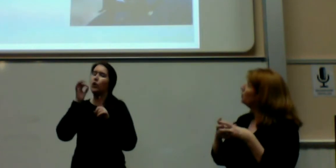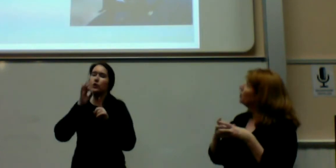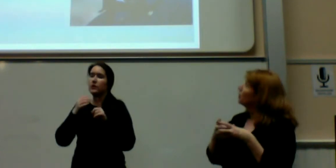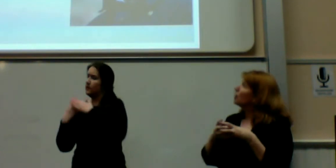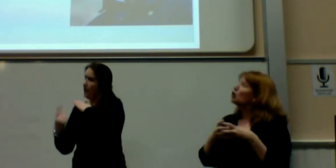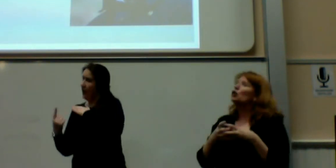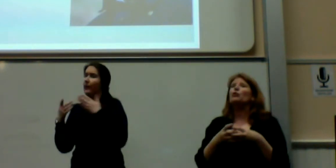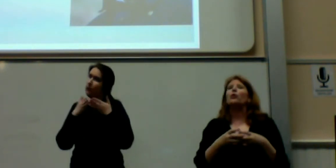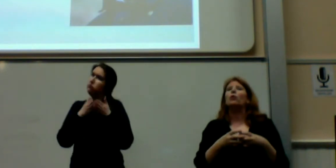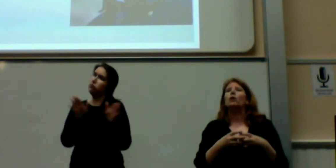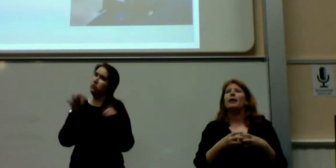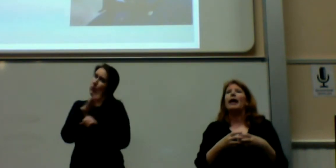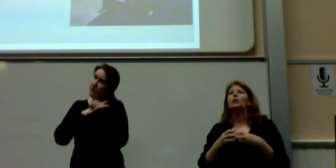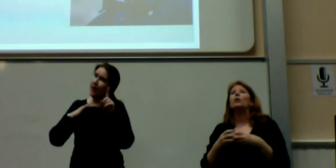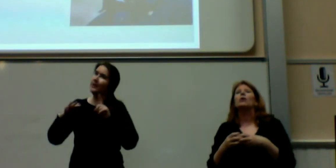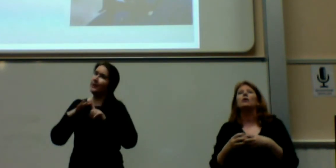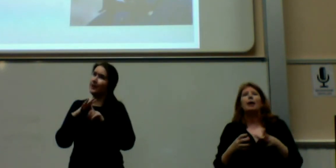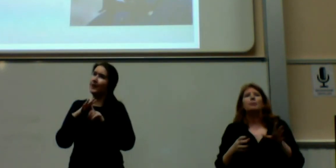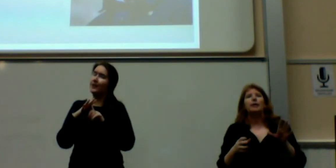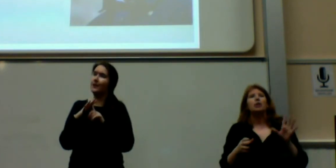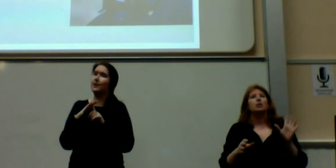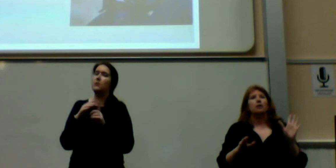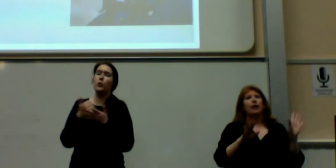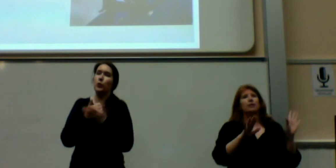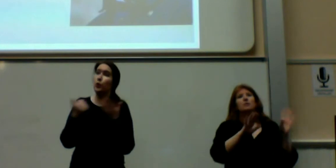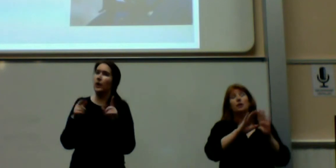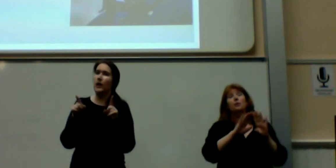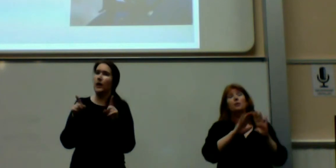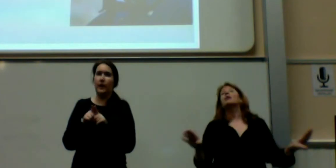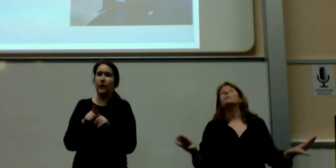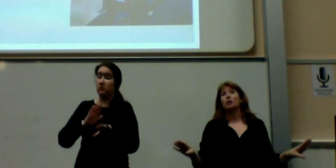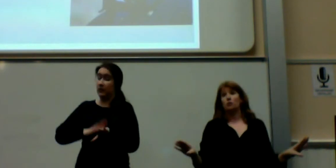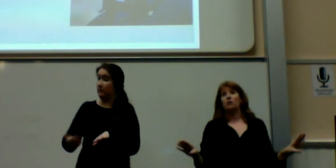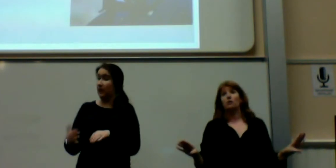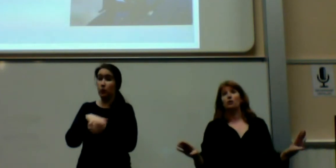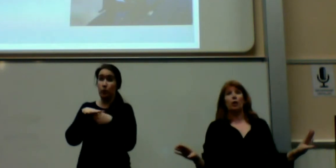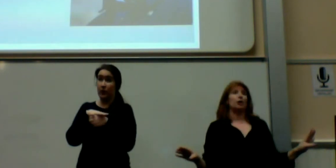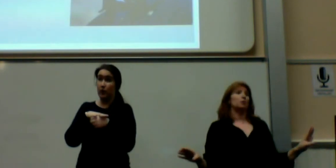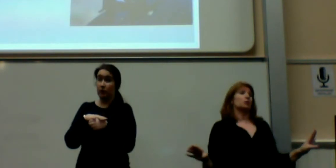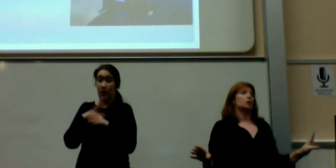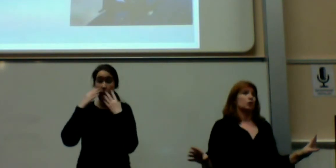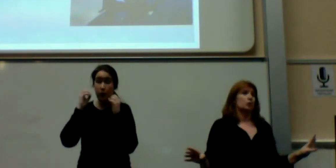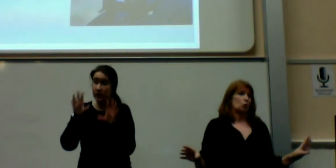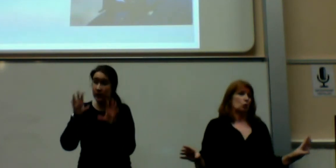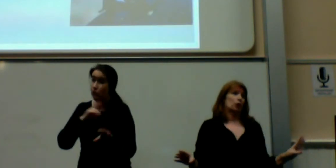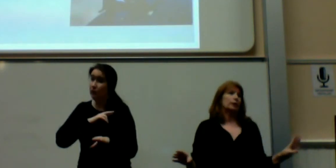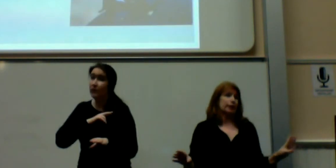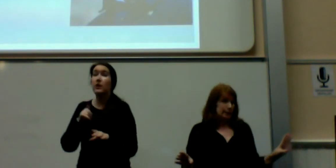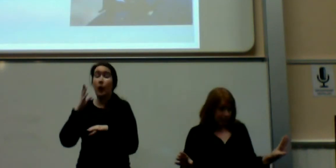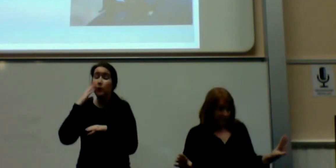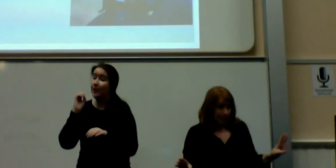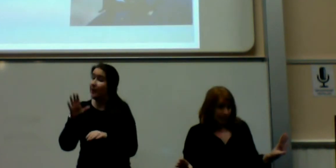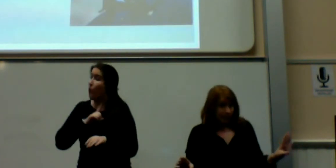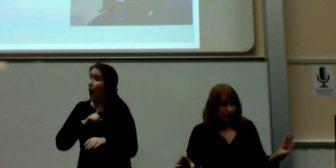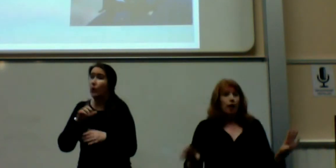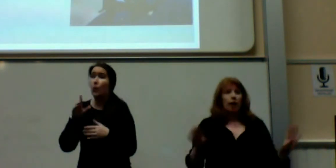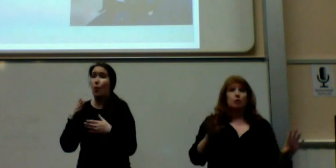in-group. Uniform categorical application, that is, I don't care about your reasoning for why you turned in your homework